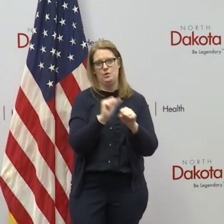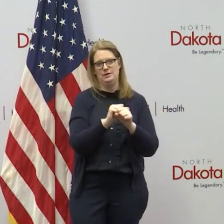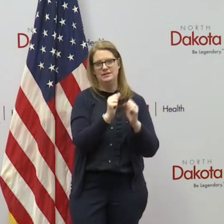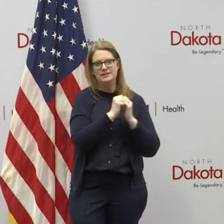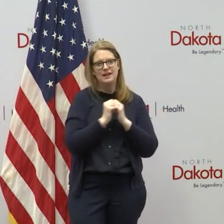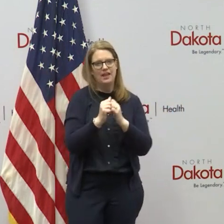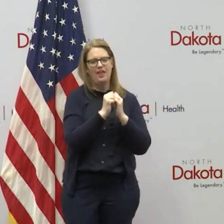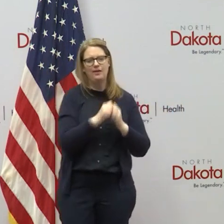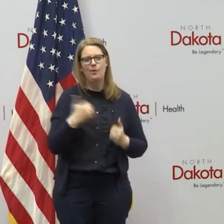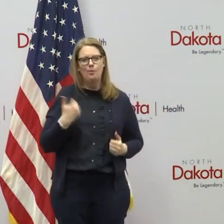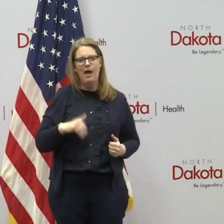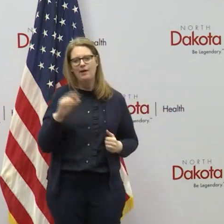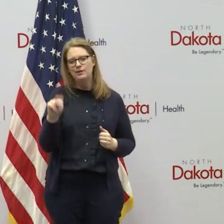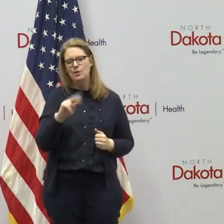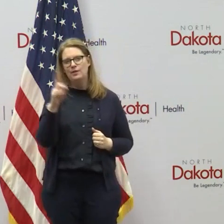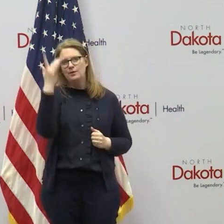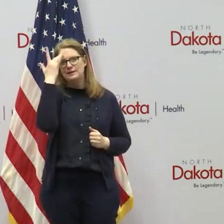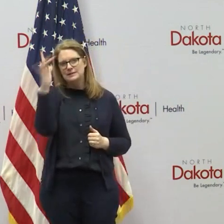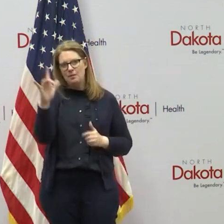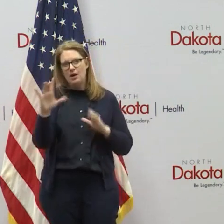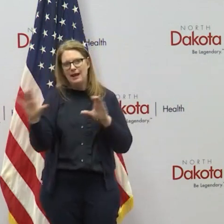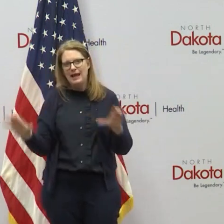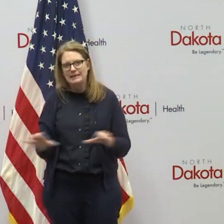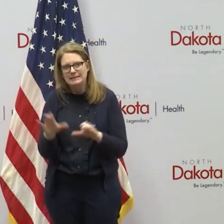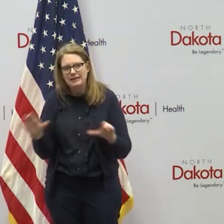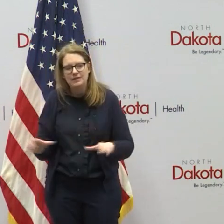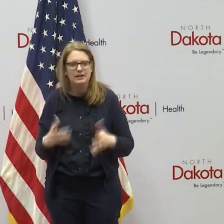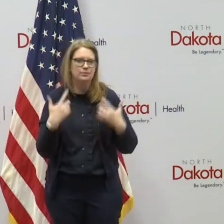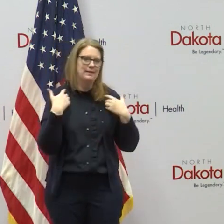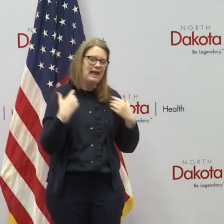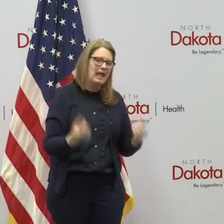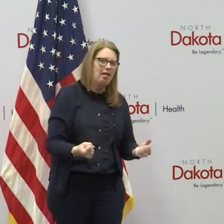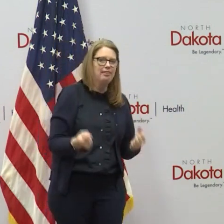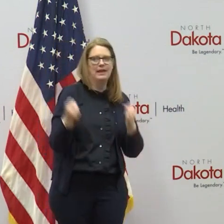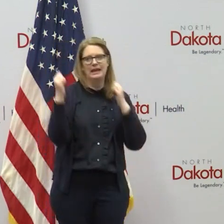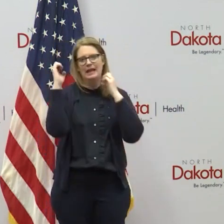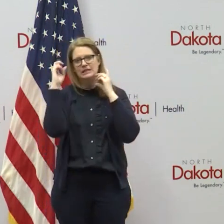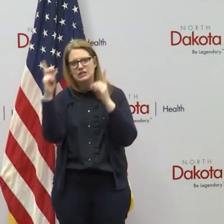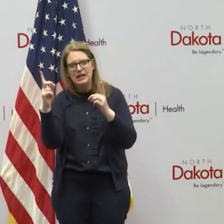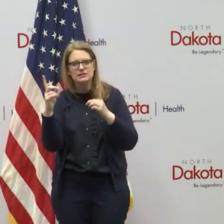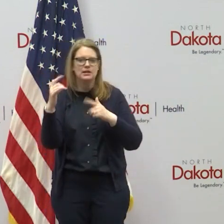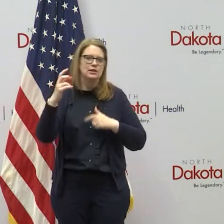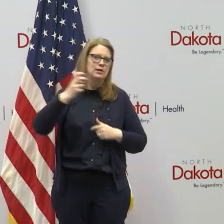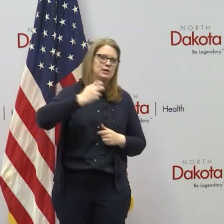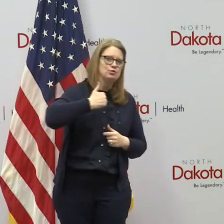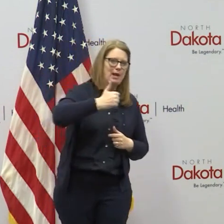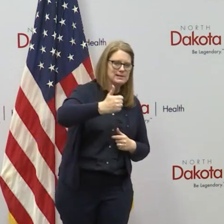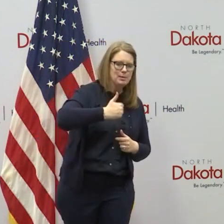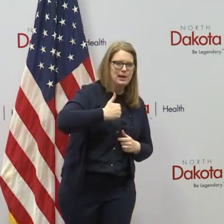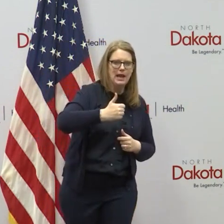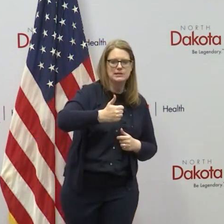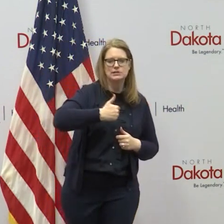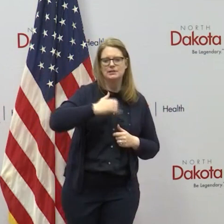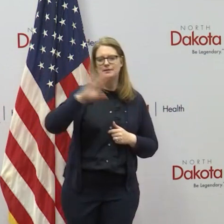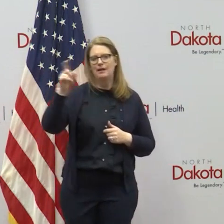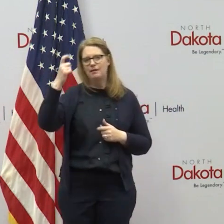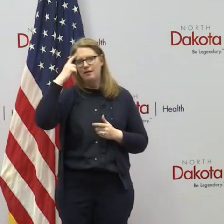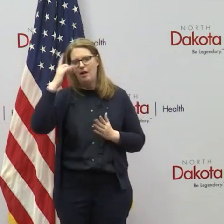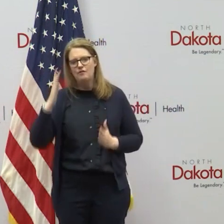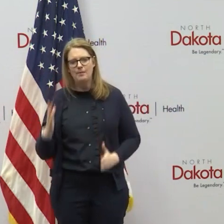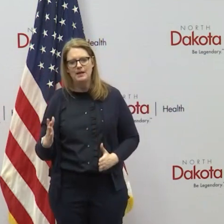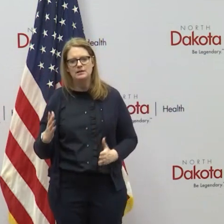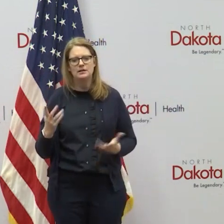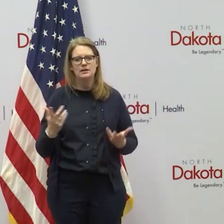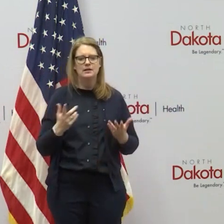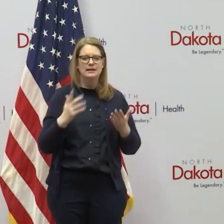Smart activity happening at every level, whether it's in health or in education, transportation, in government,